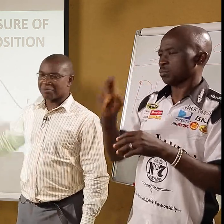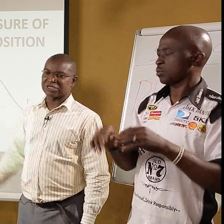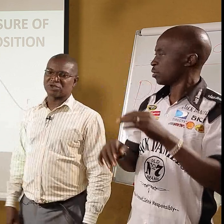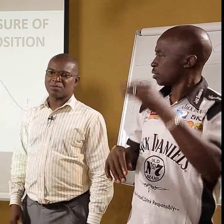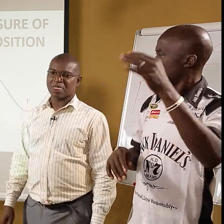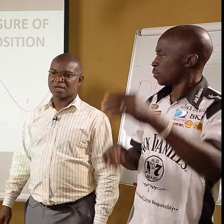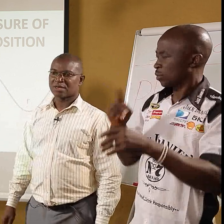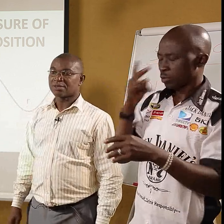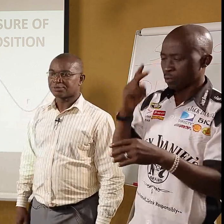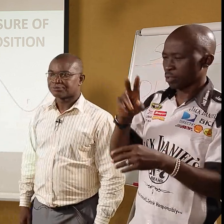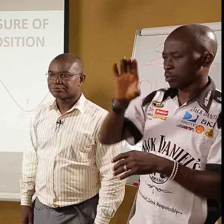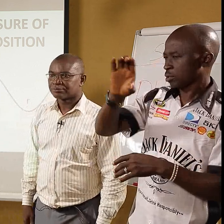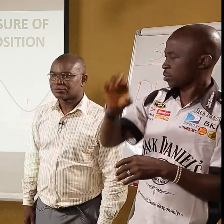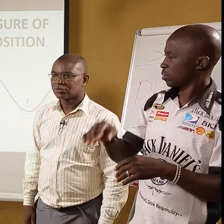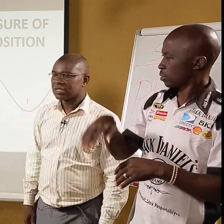your compression.